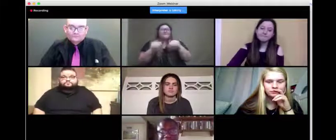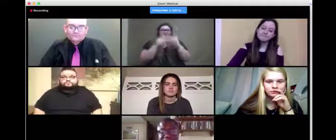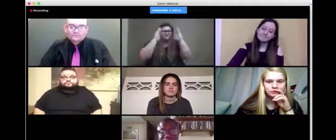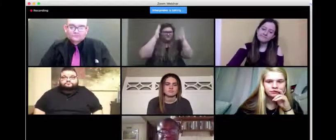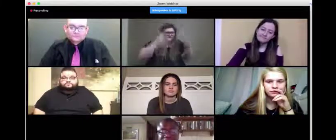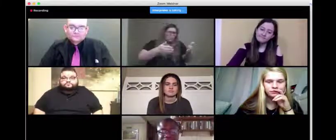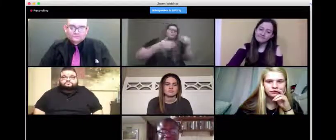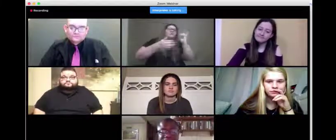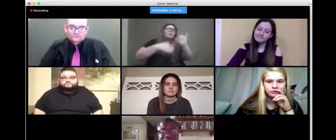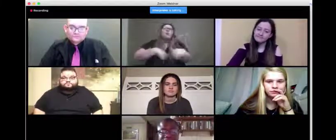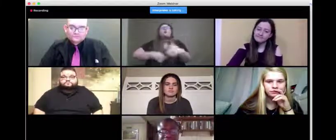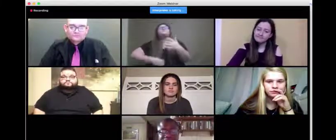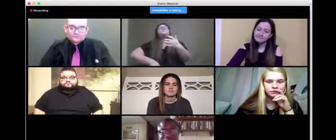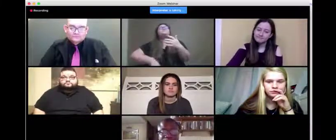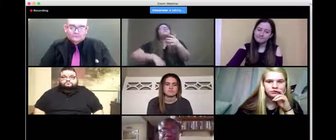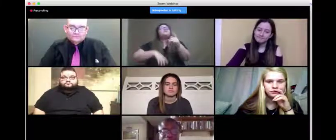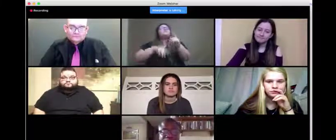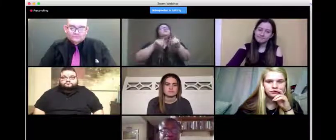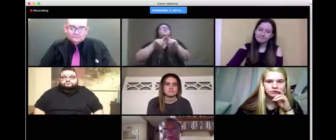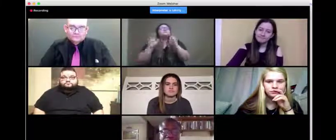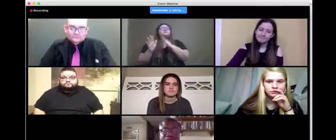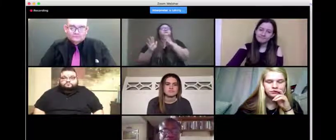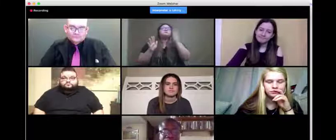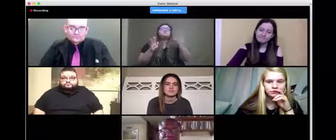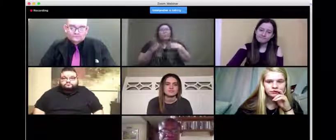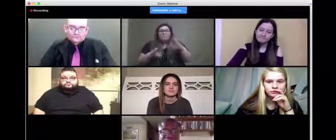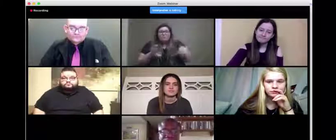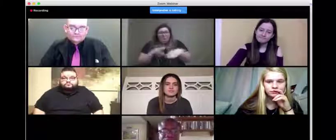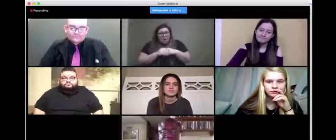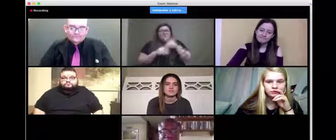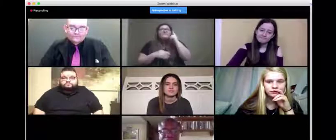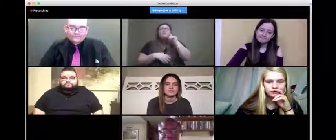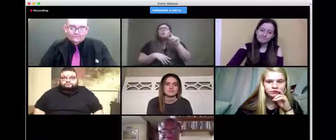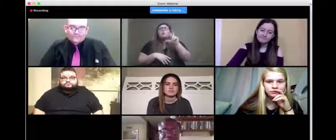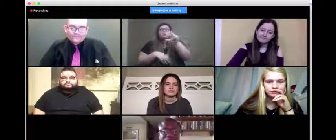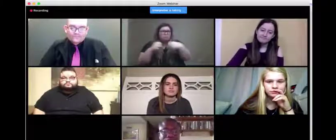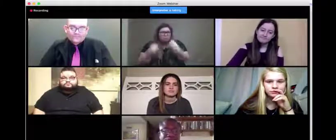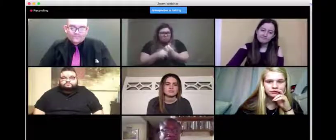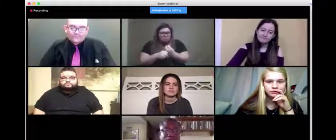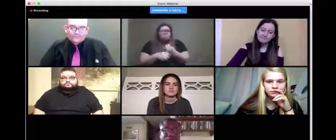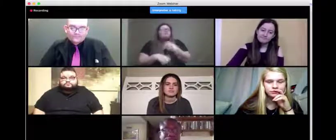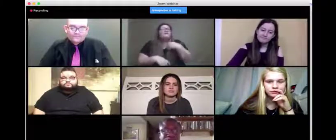I've been married for 3 years, and I have a child, and I think that's about it.